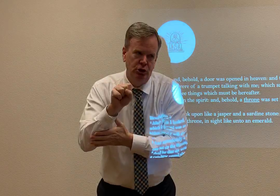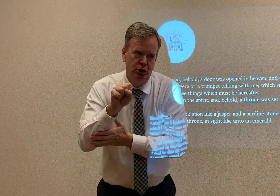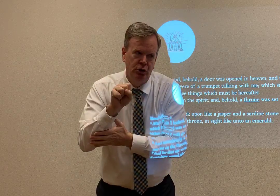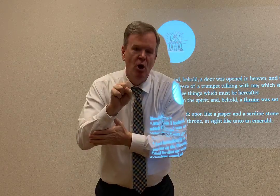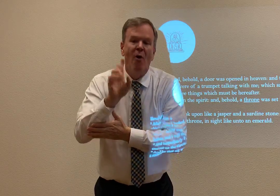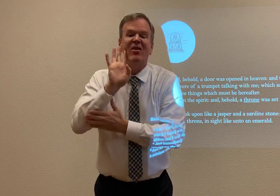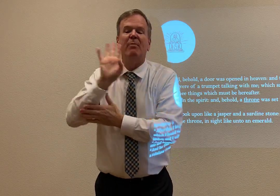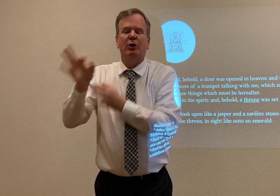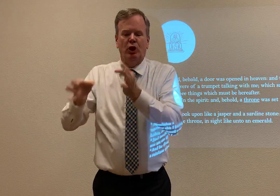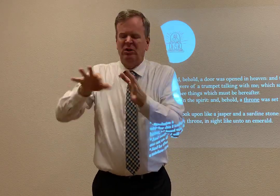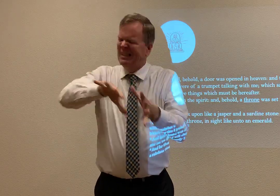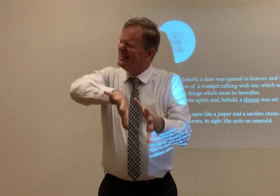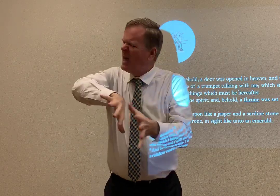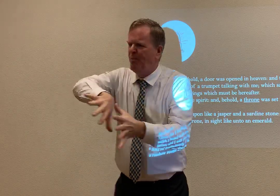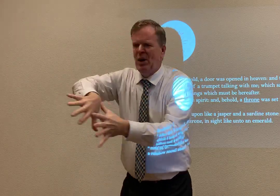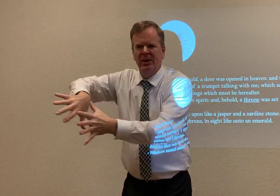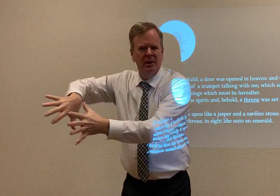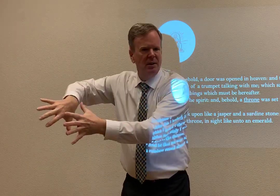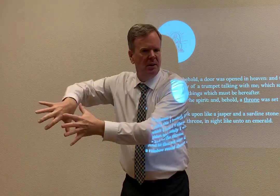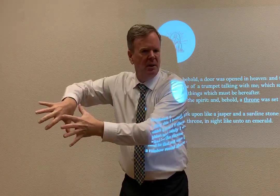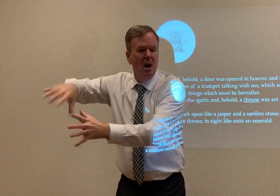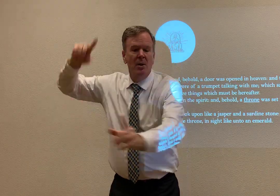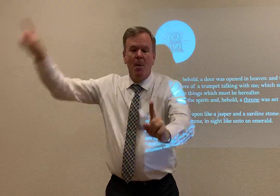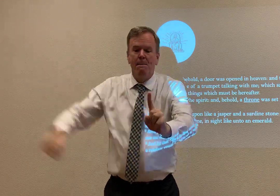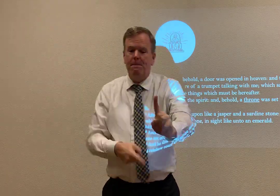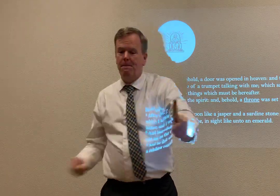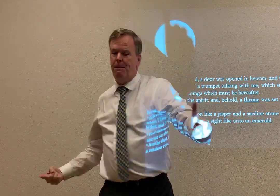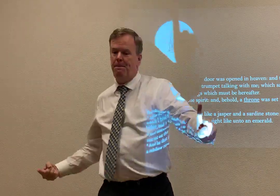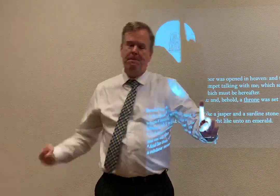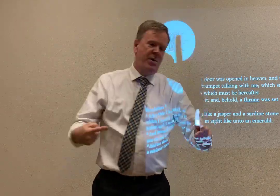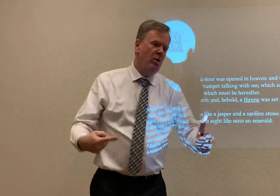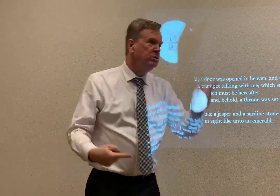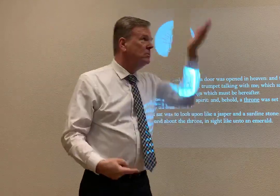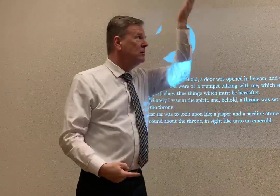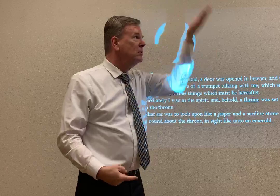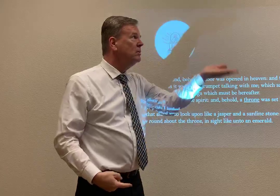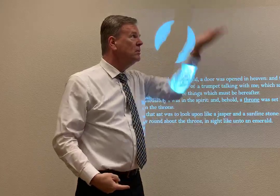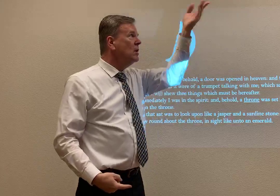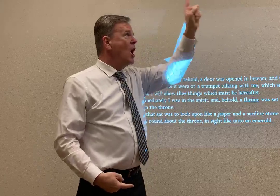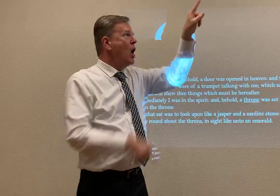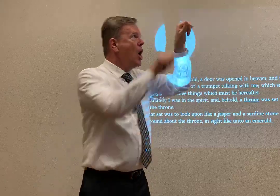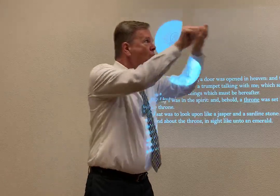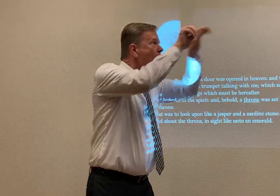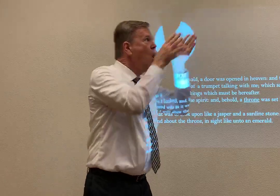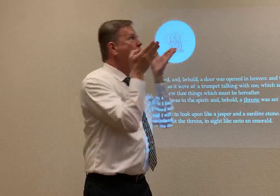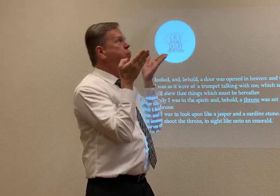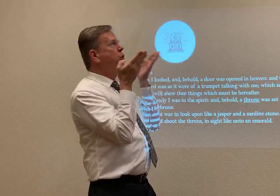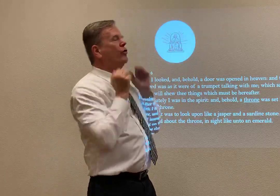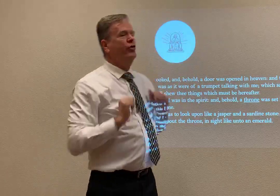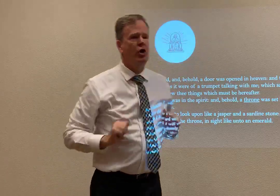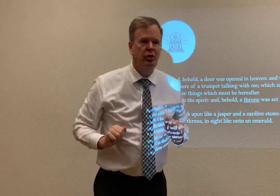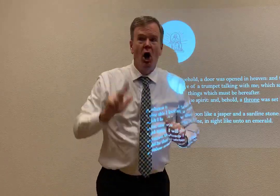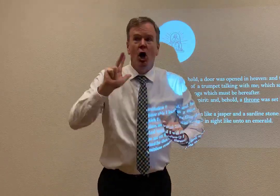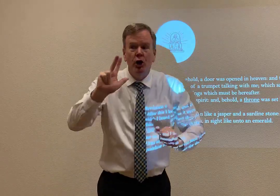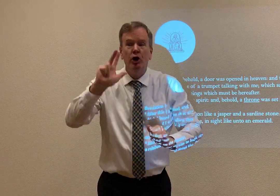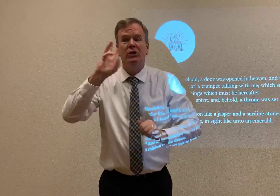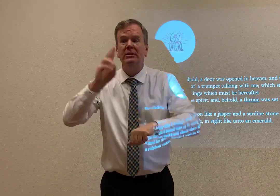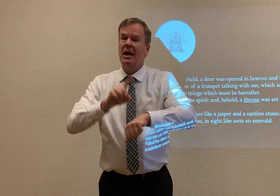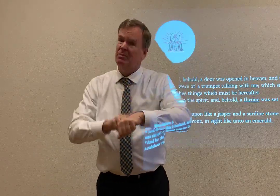about the 24 elders, and it's speaking about their thrones. That's something completely different. What we're speaking about here is the singular throne,